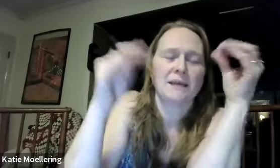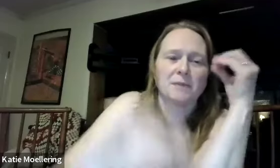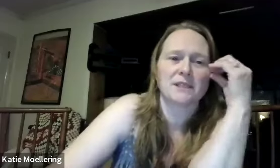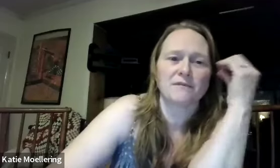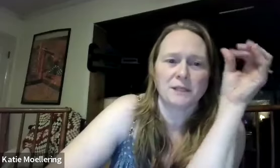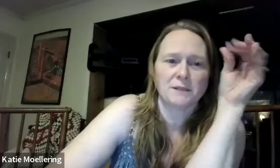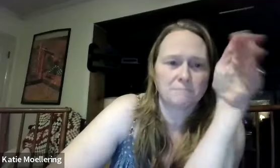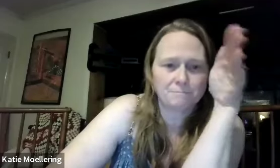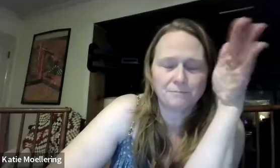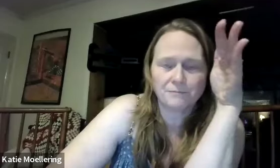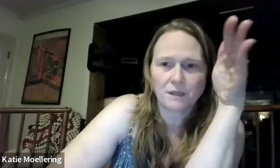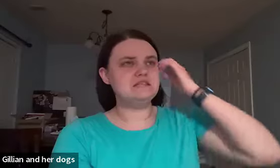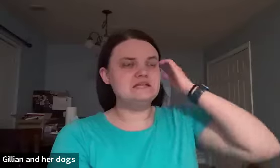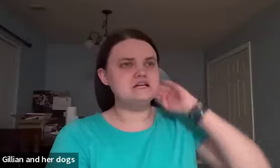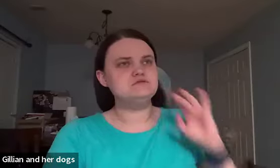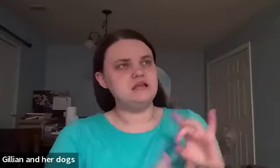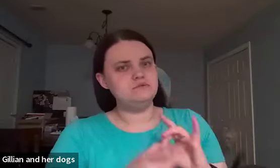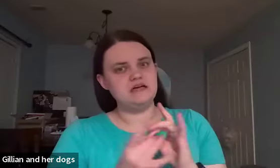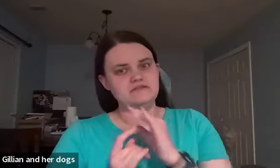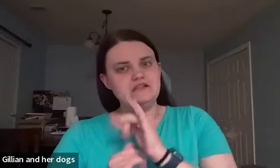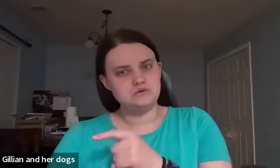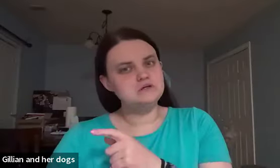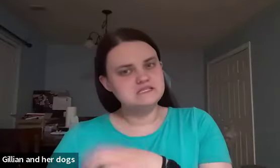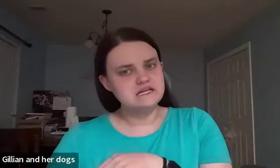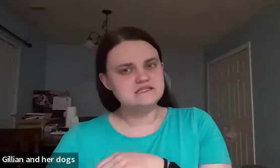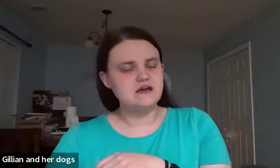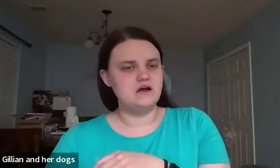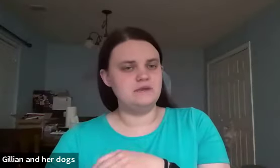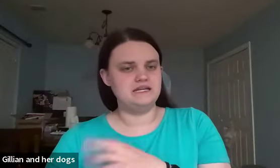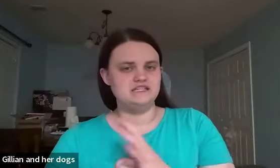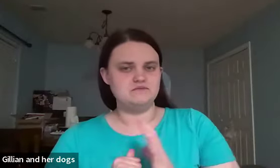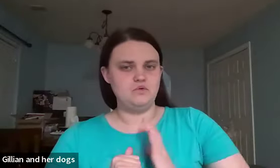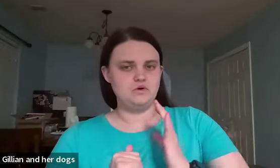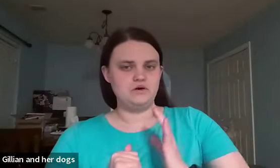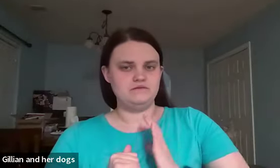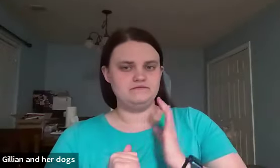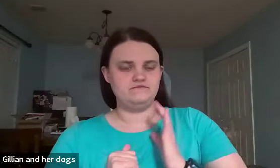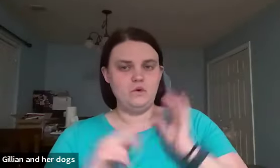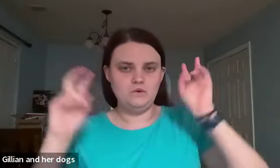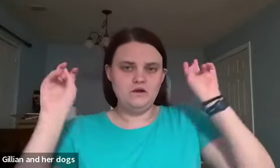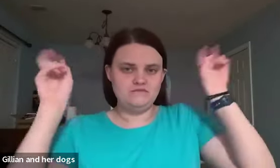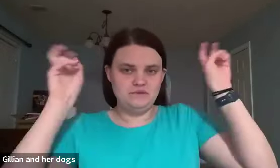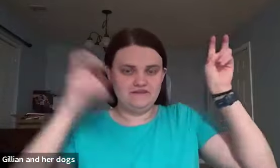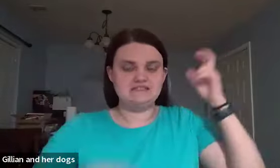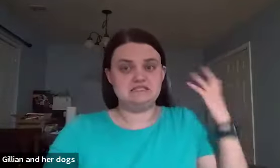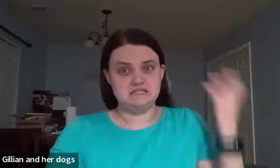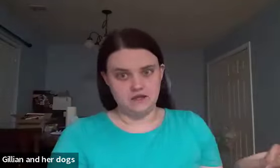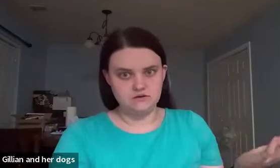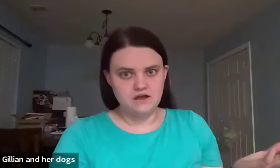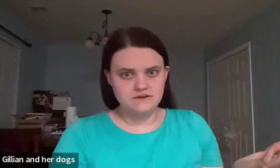that because of the It does relate with that literal sense, and it's like more formal of being that's the title of